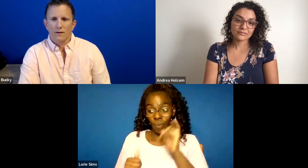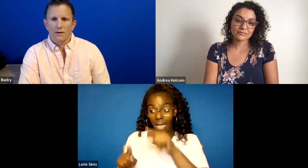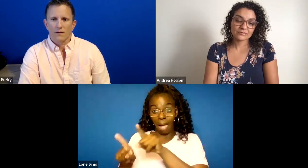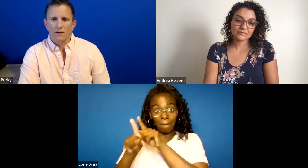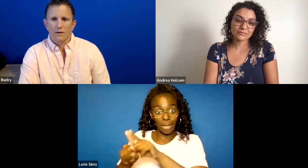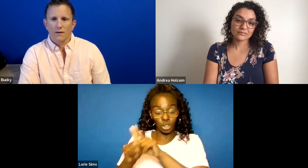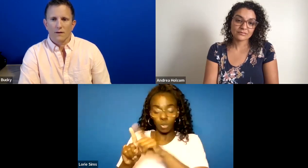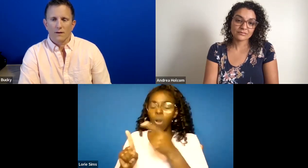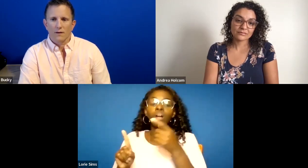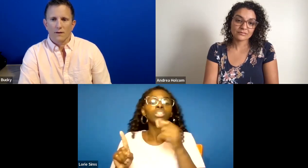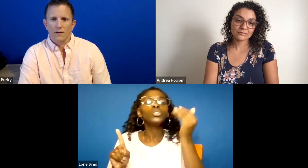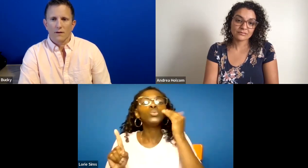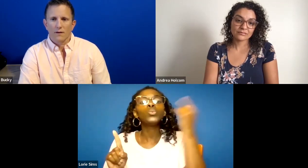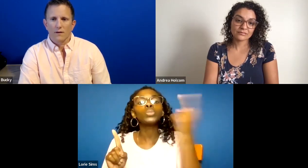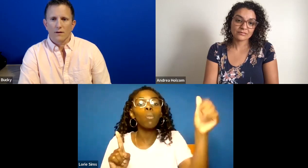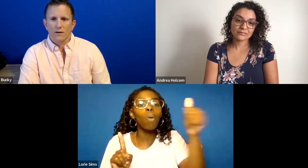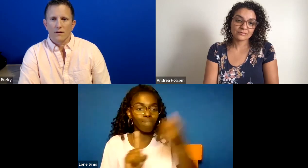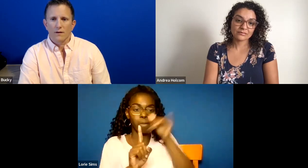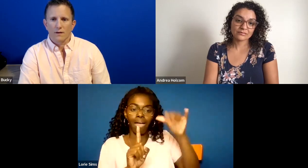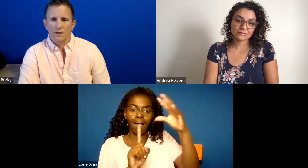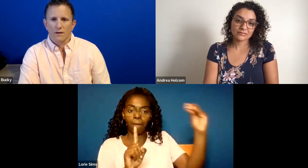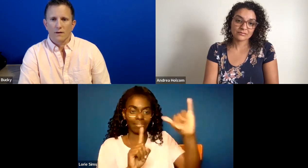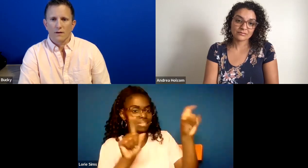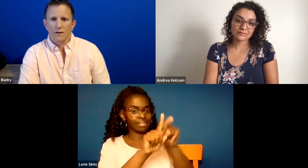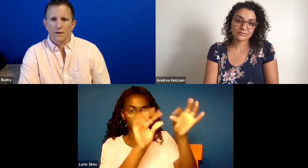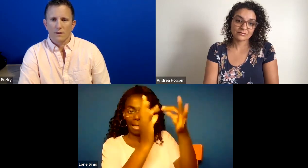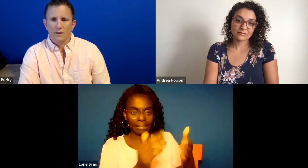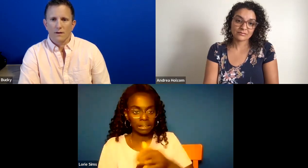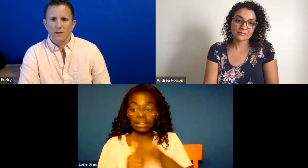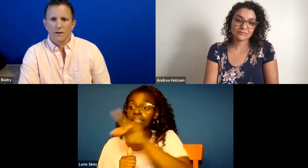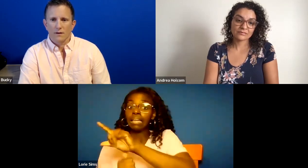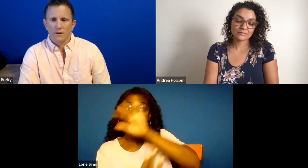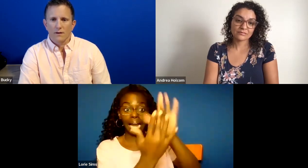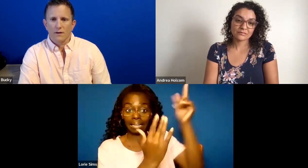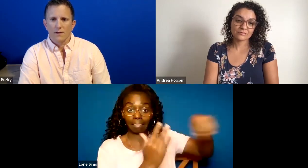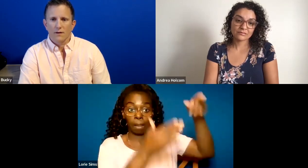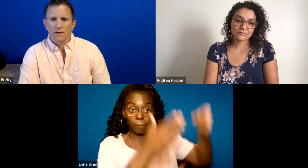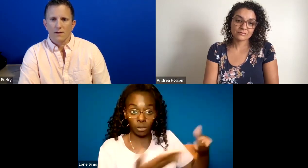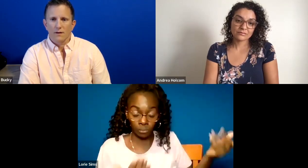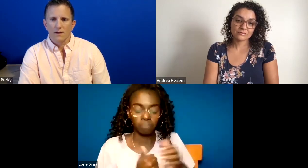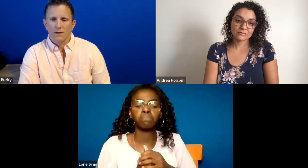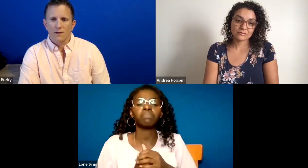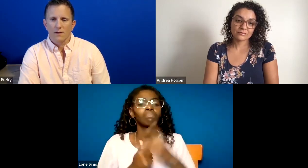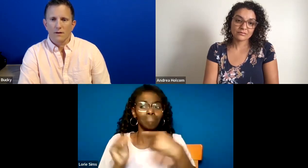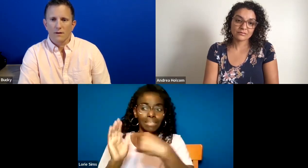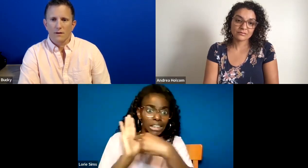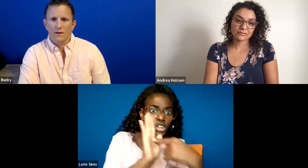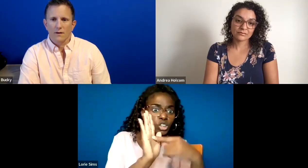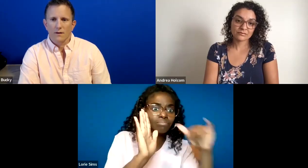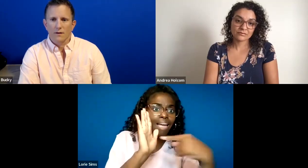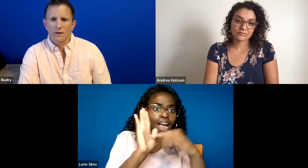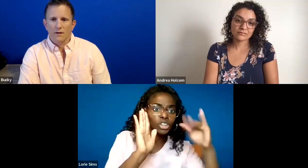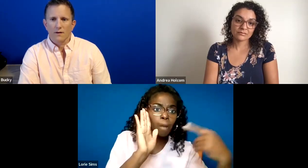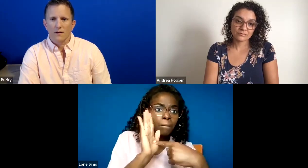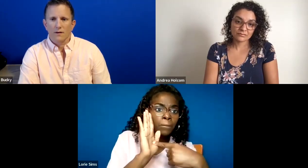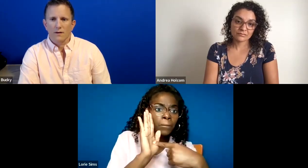expressed my feelings from A through Z. My mentor knew someone at the agency and said,